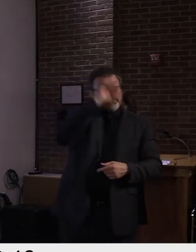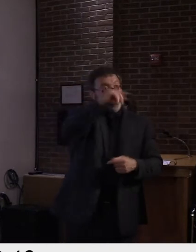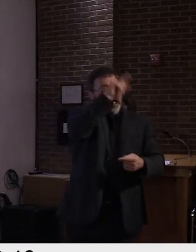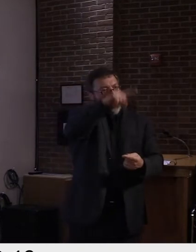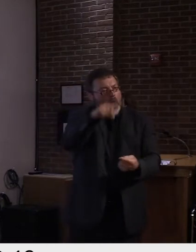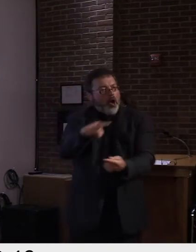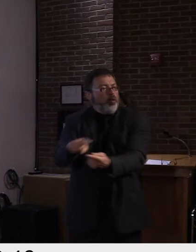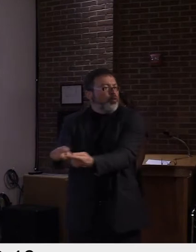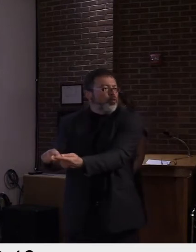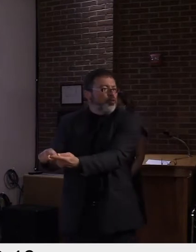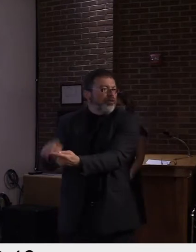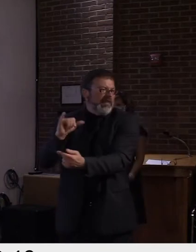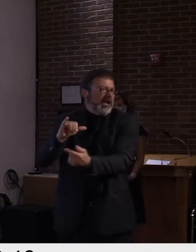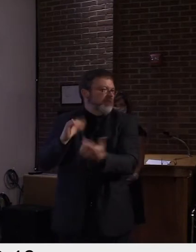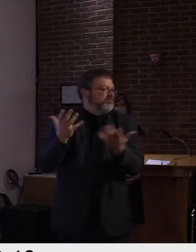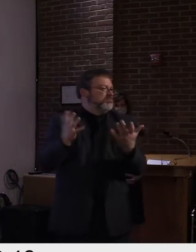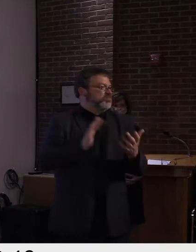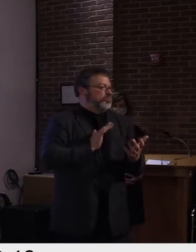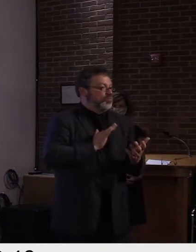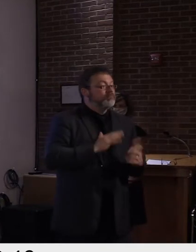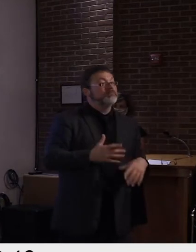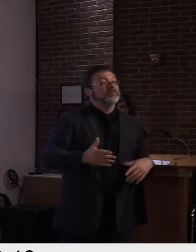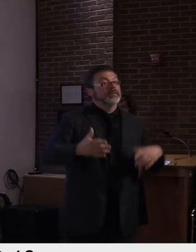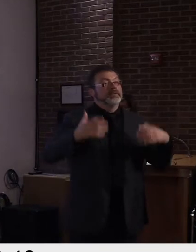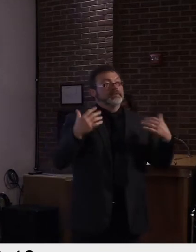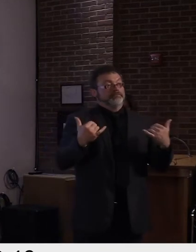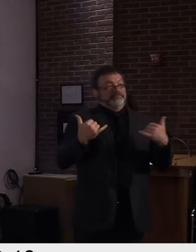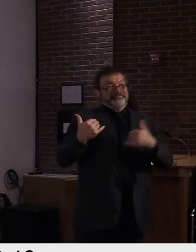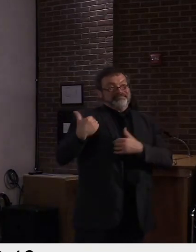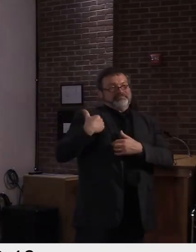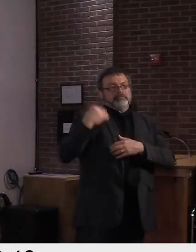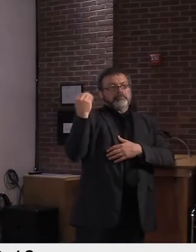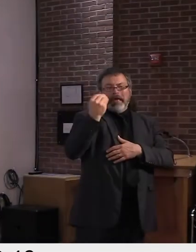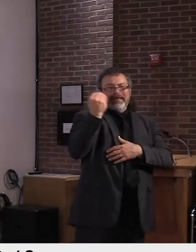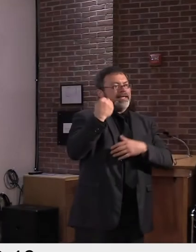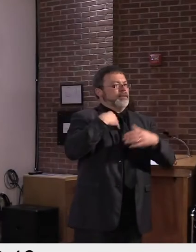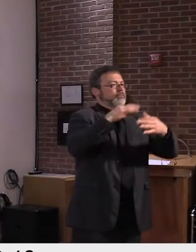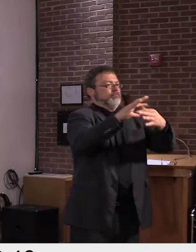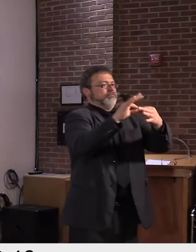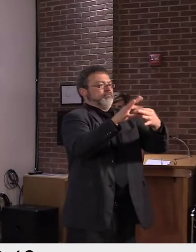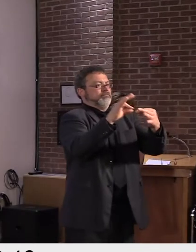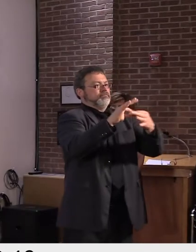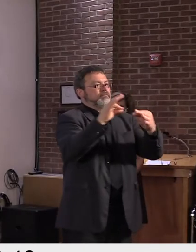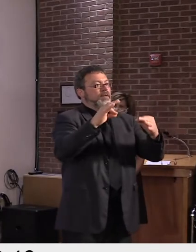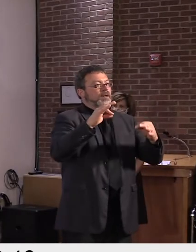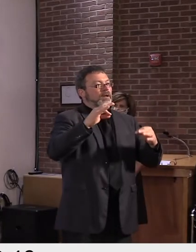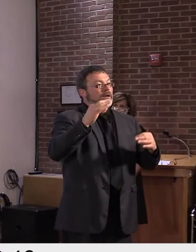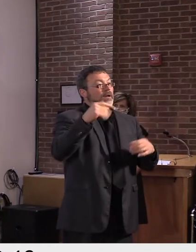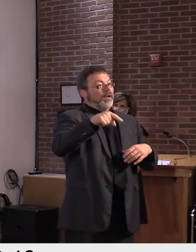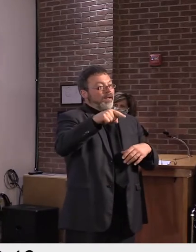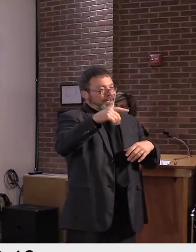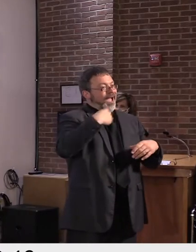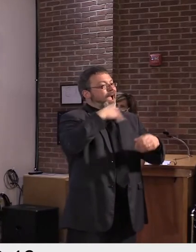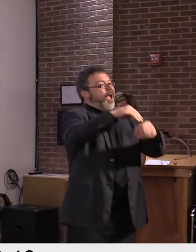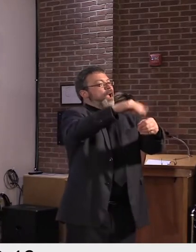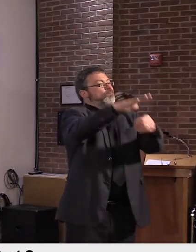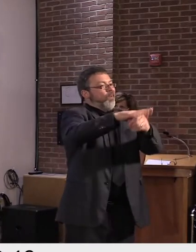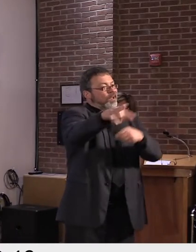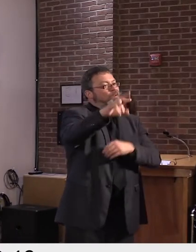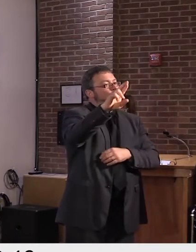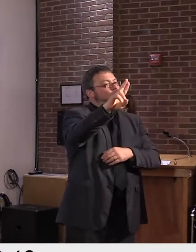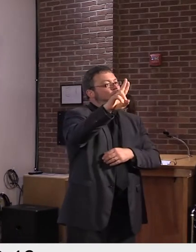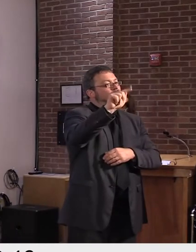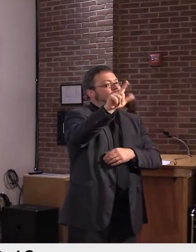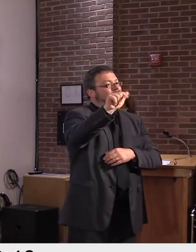On Monday, I reported an outbreak in Rutland County. This outbreak is associated with an employer in the Fairhaven